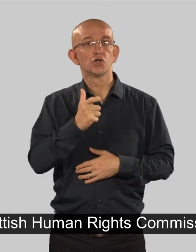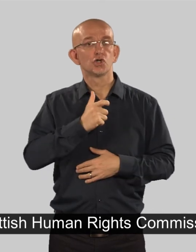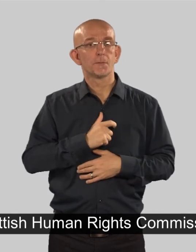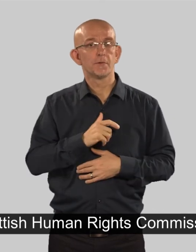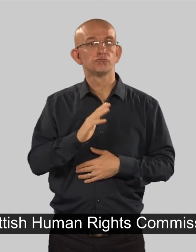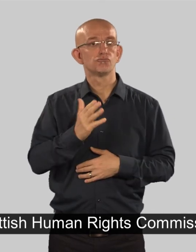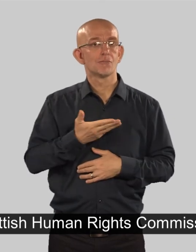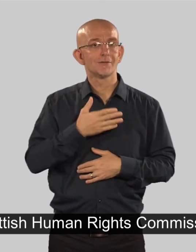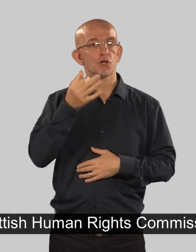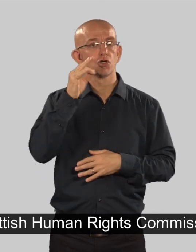Rights Commission,